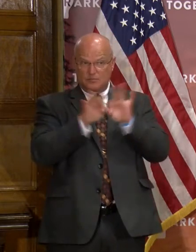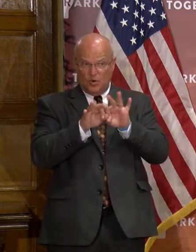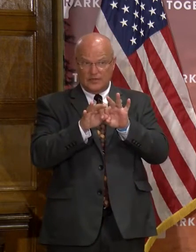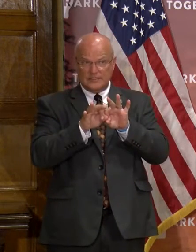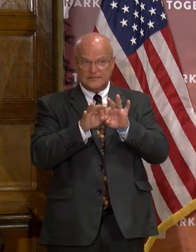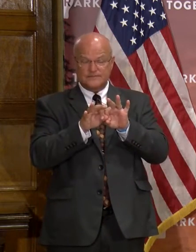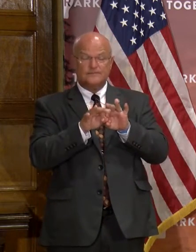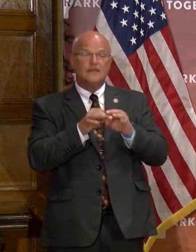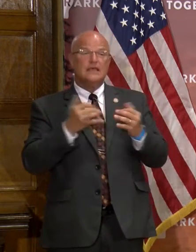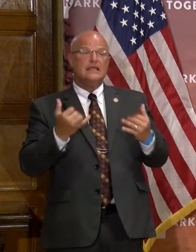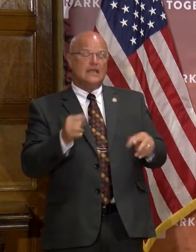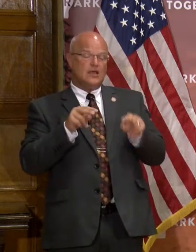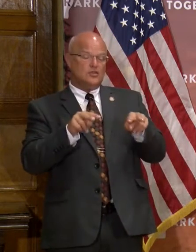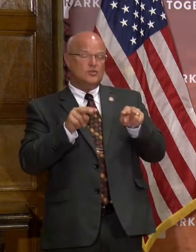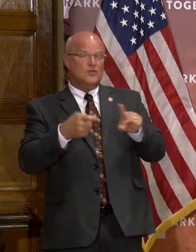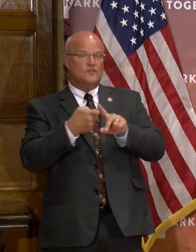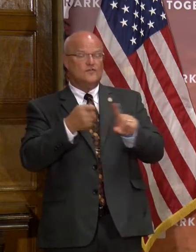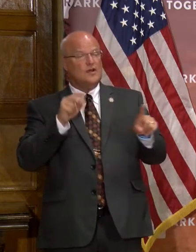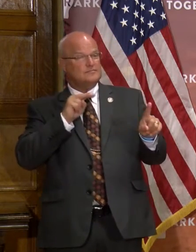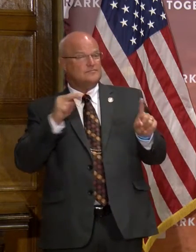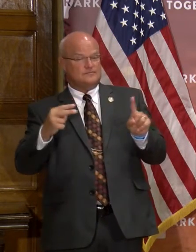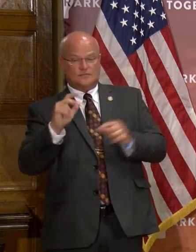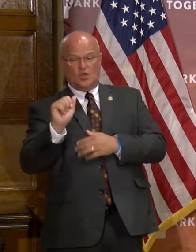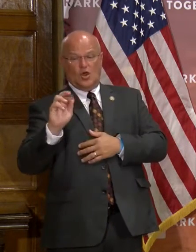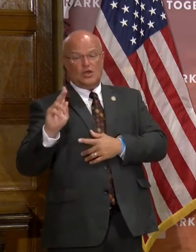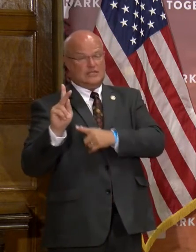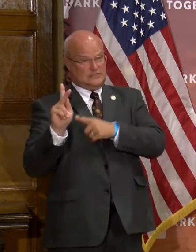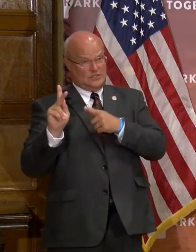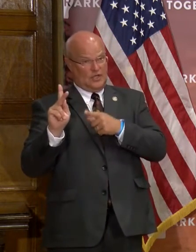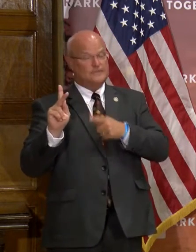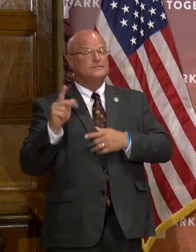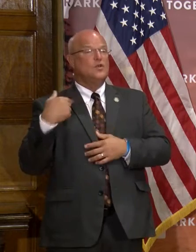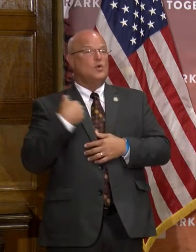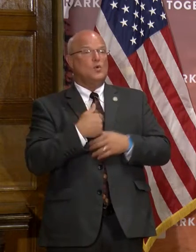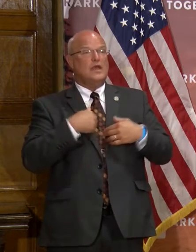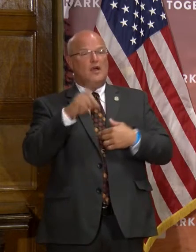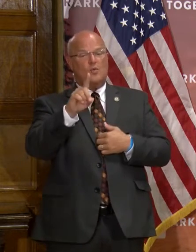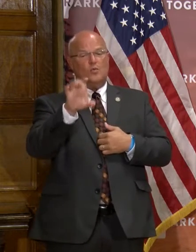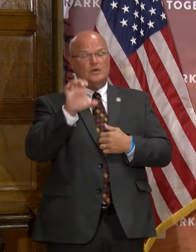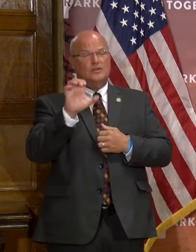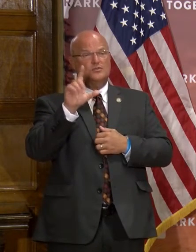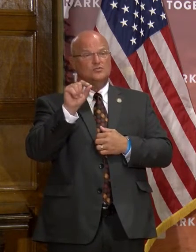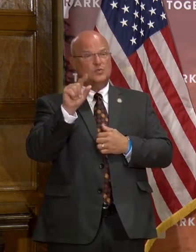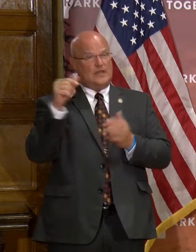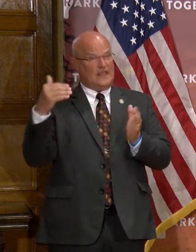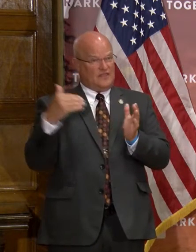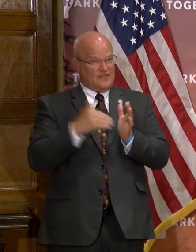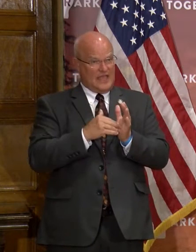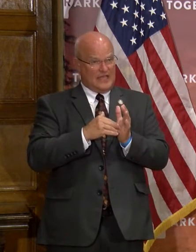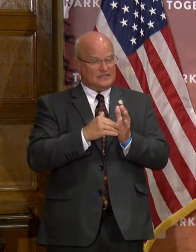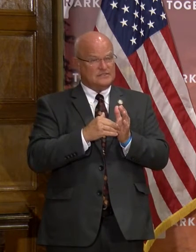if you look at from the standpoint of Arkansas, we have 120,000